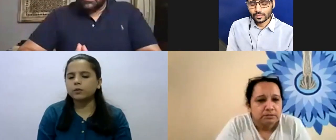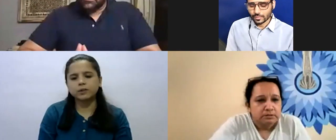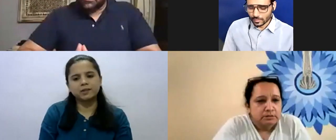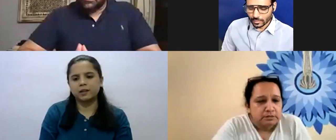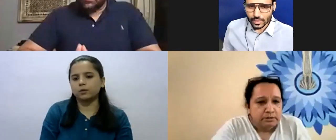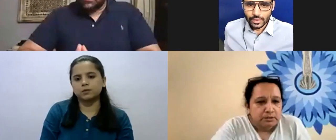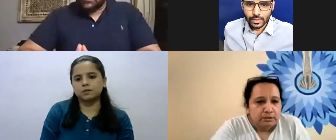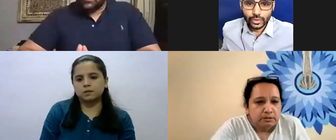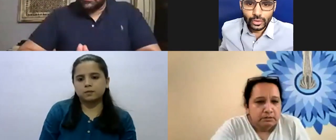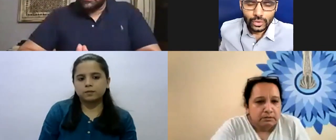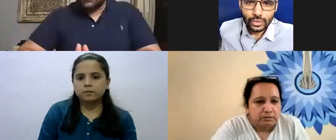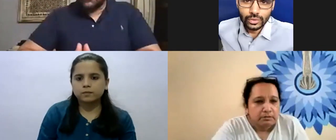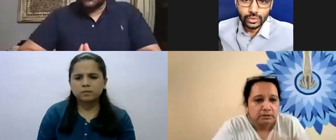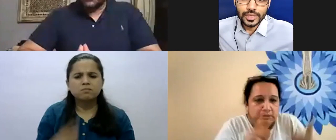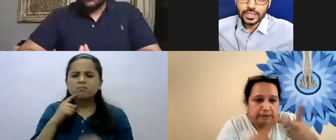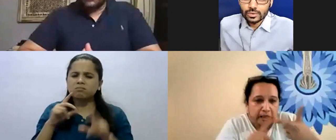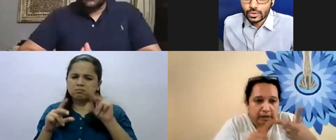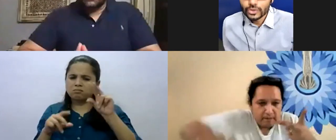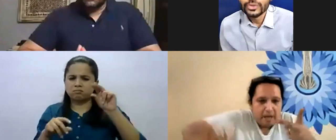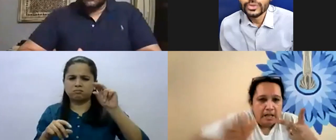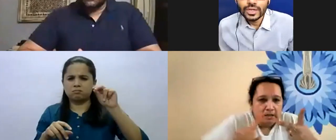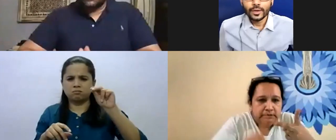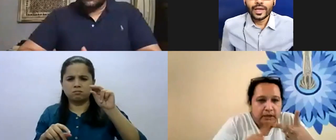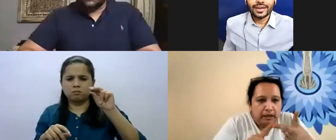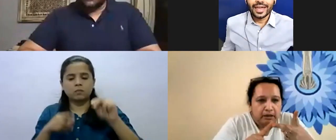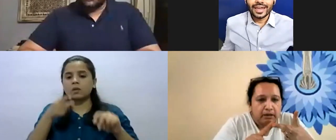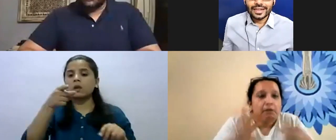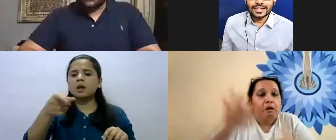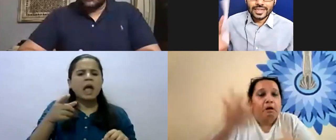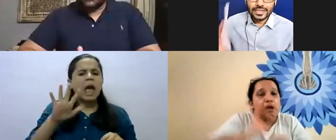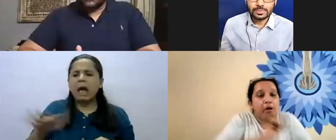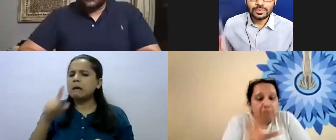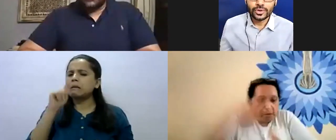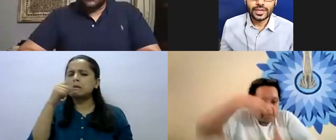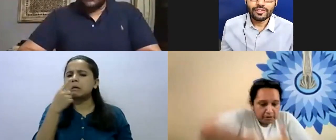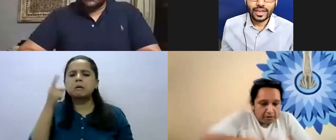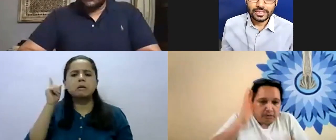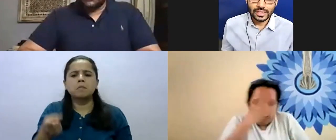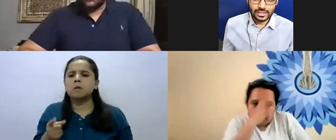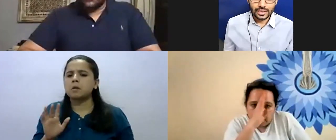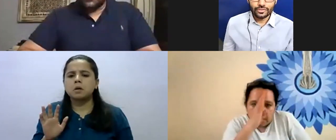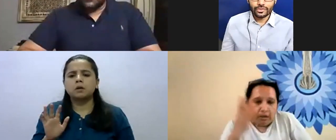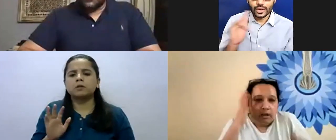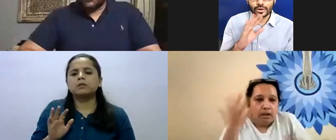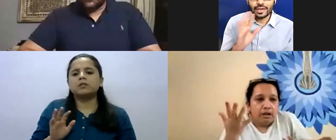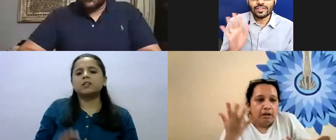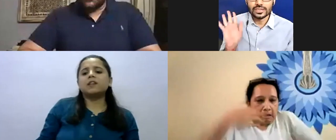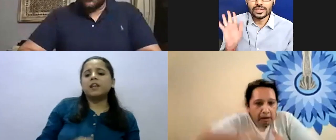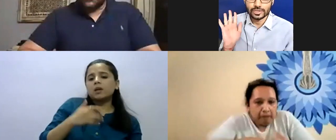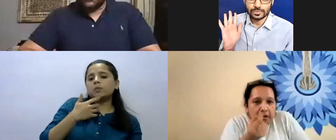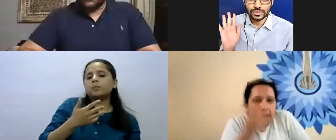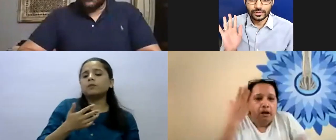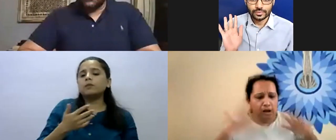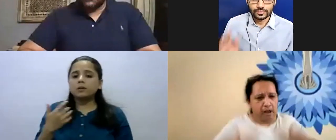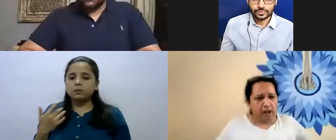can go for the second dose. No, please no. You don't require any tests before getting vaccinated if you are not having any